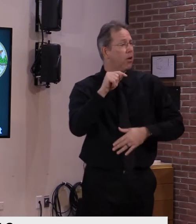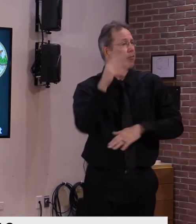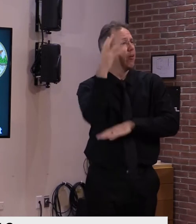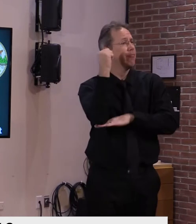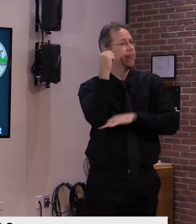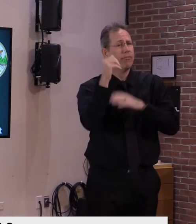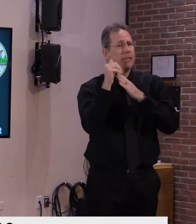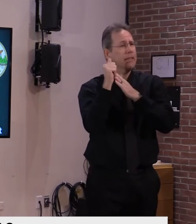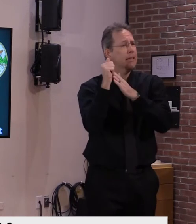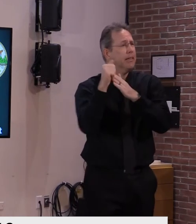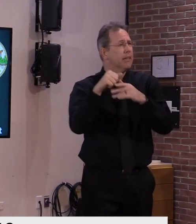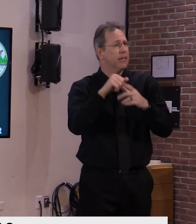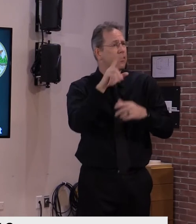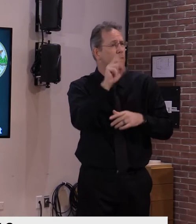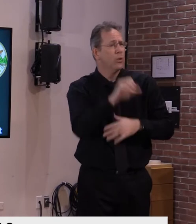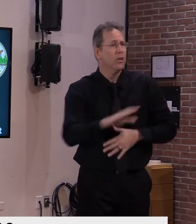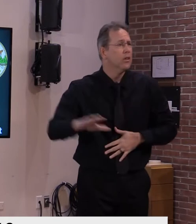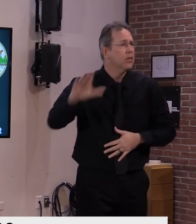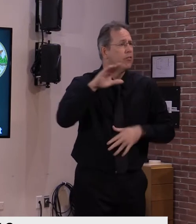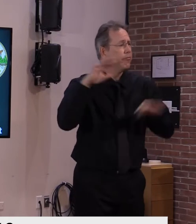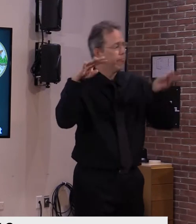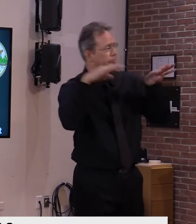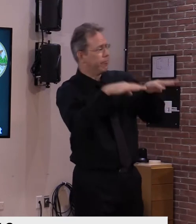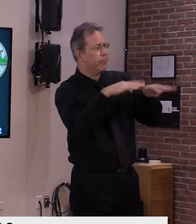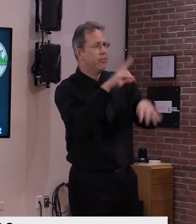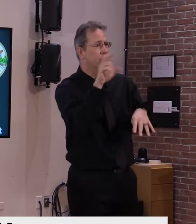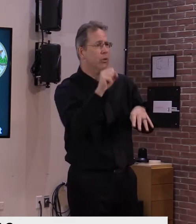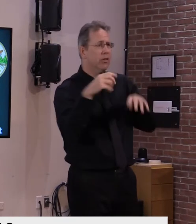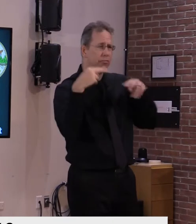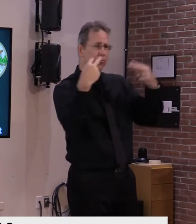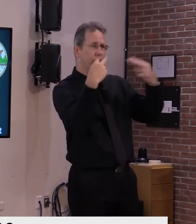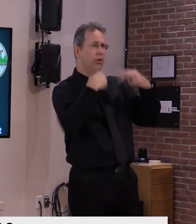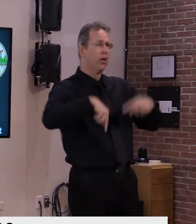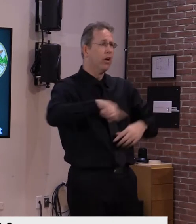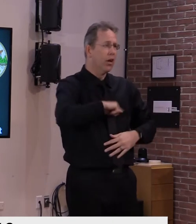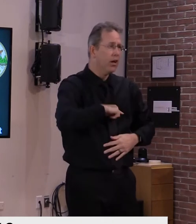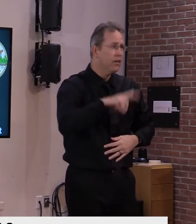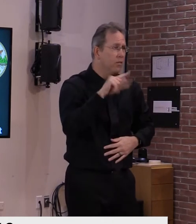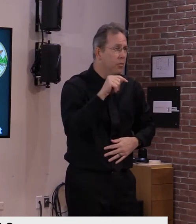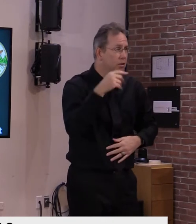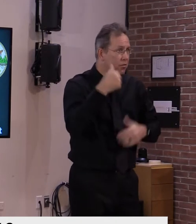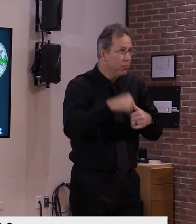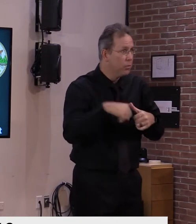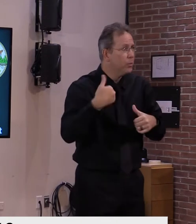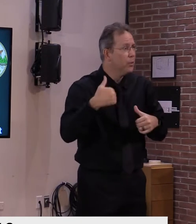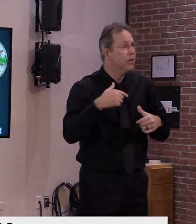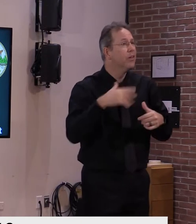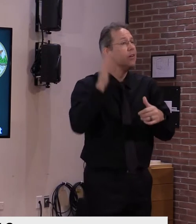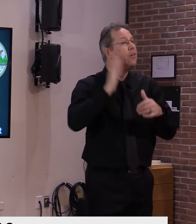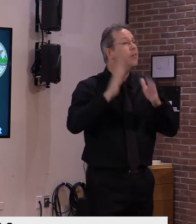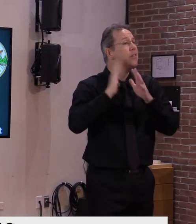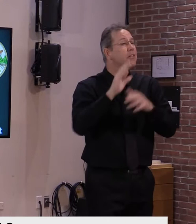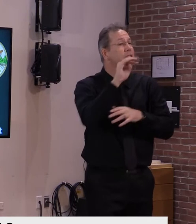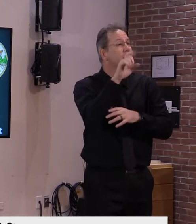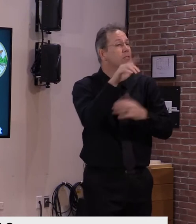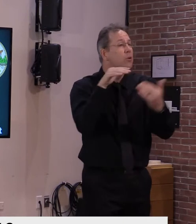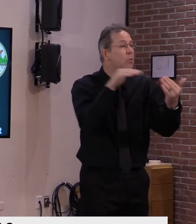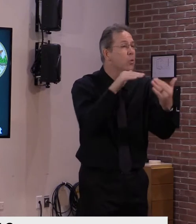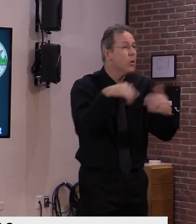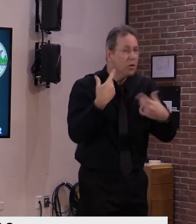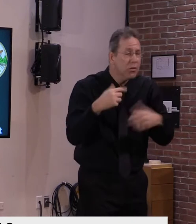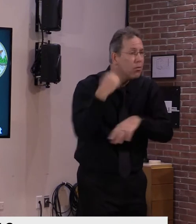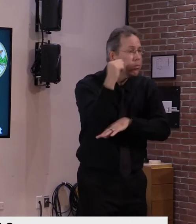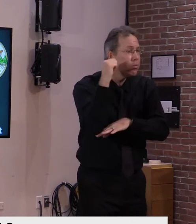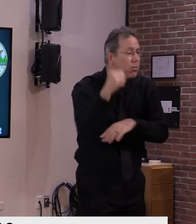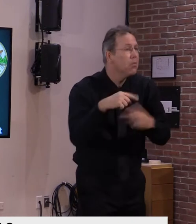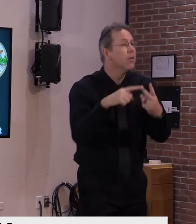From the Civil War to civil rights, our brave little state has lit the way for the nation. This time is